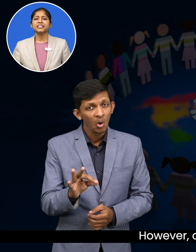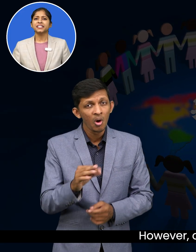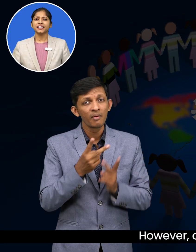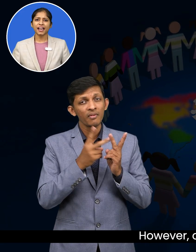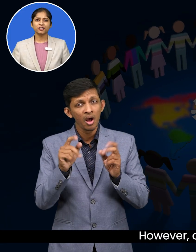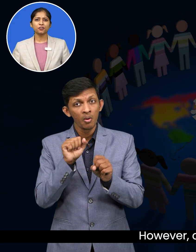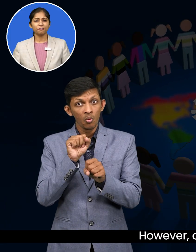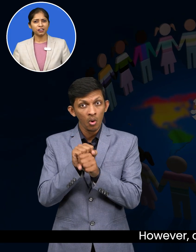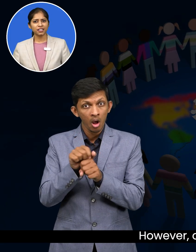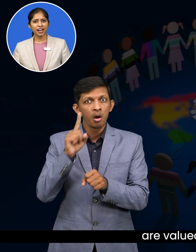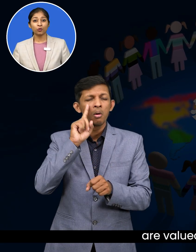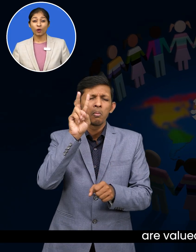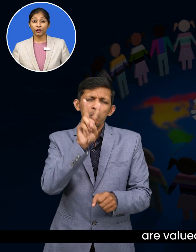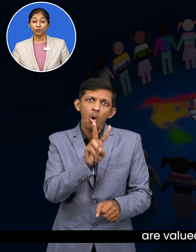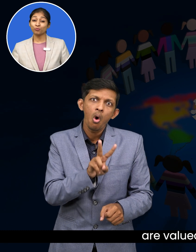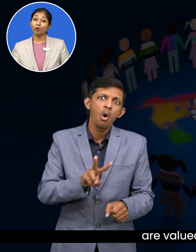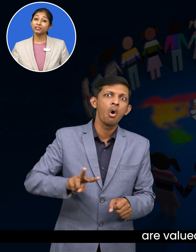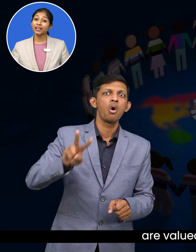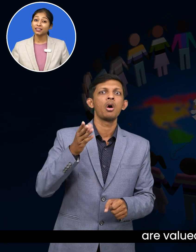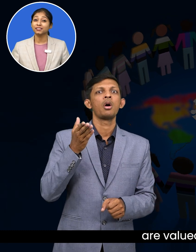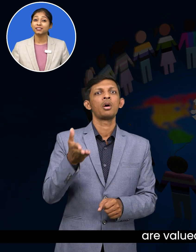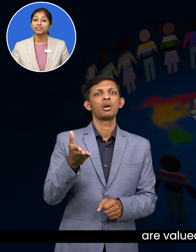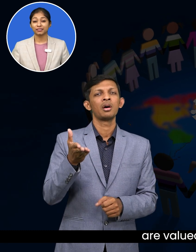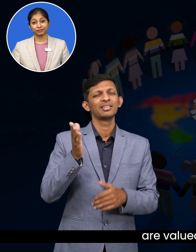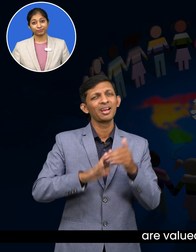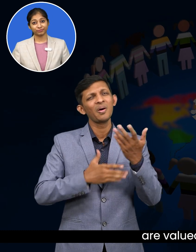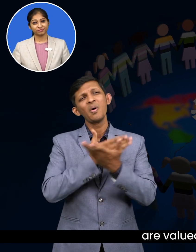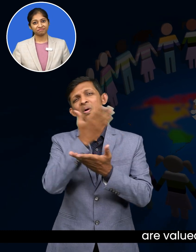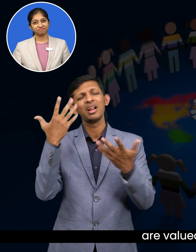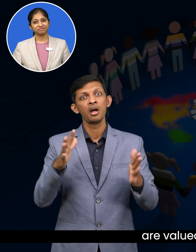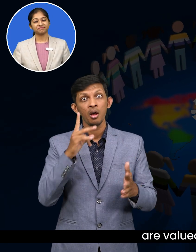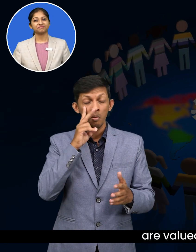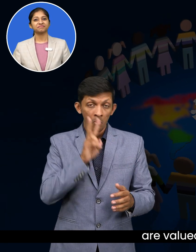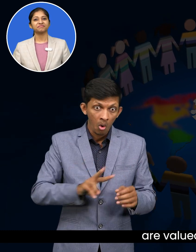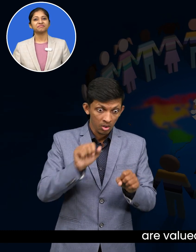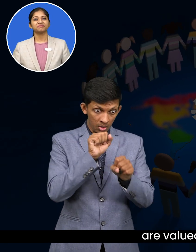However, certain kinds of work are valued more than others.